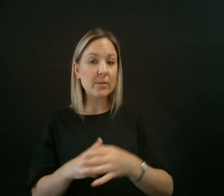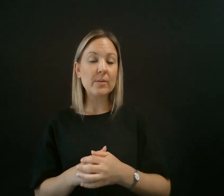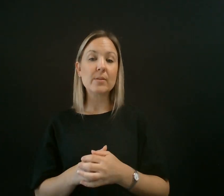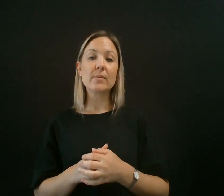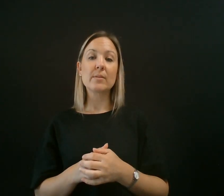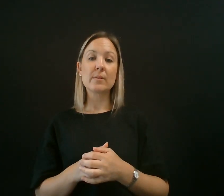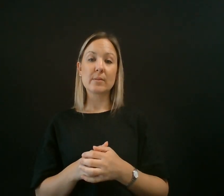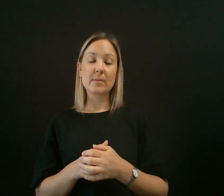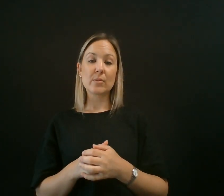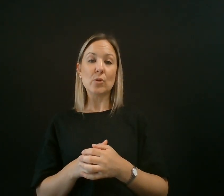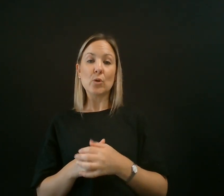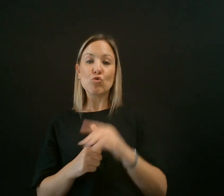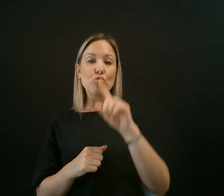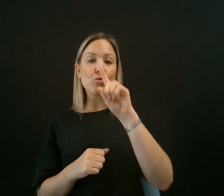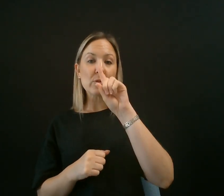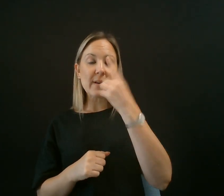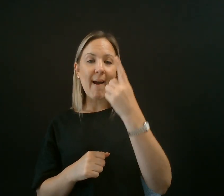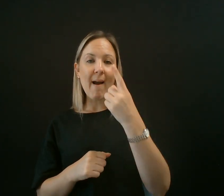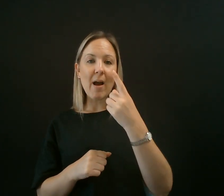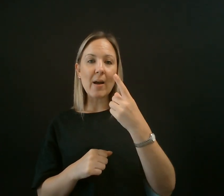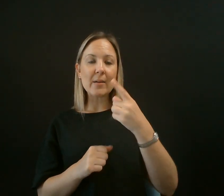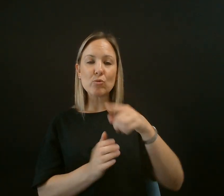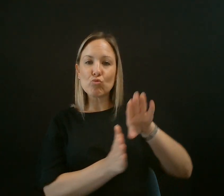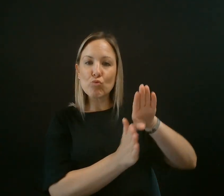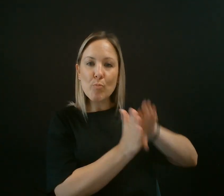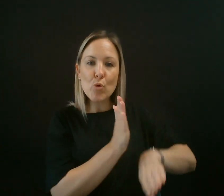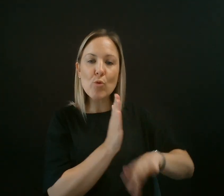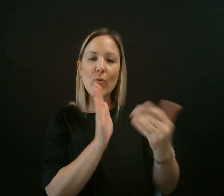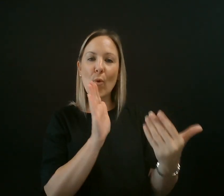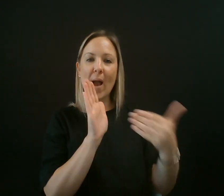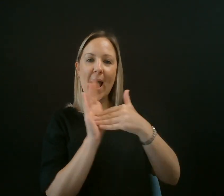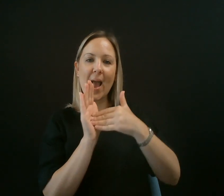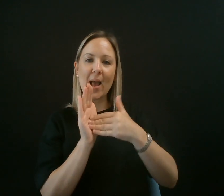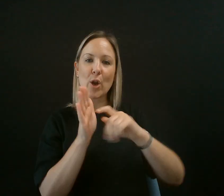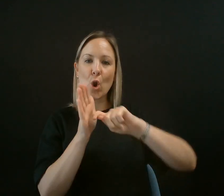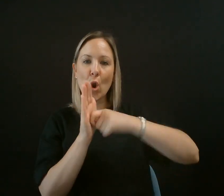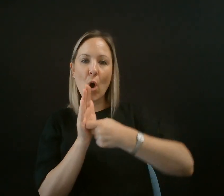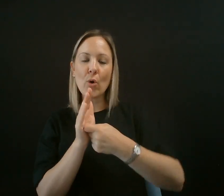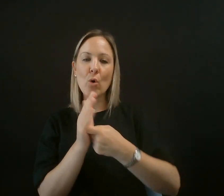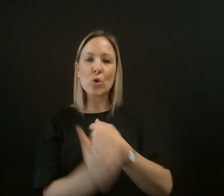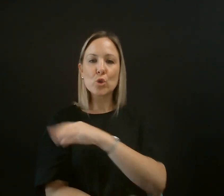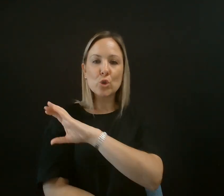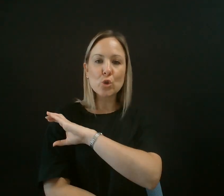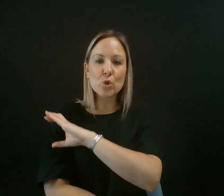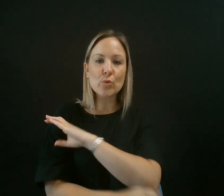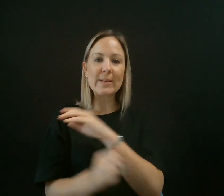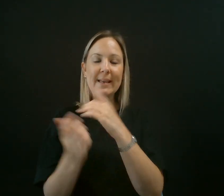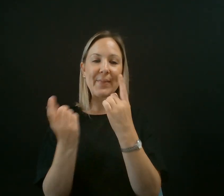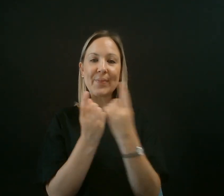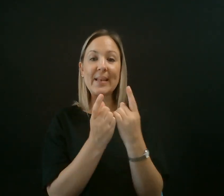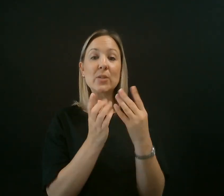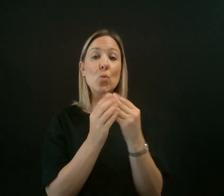not to alter, remove, or add a lock or security device without SDA provider's consent,